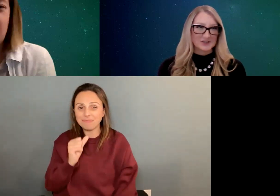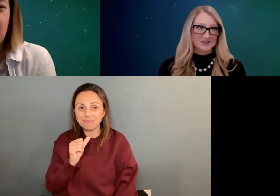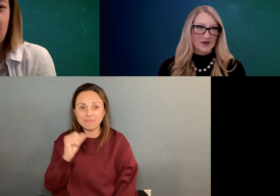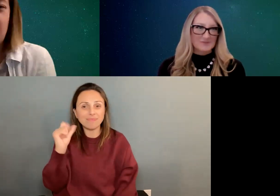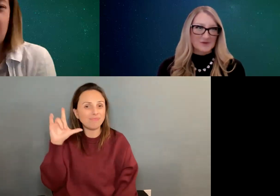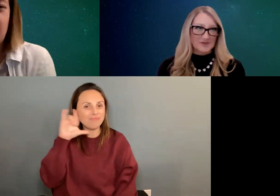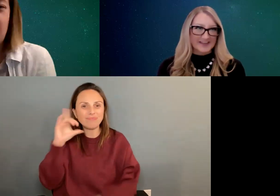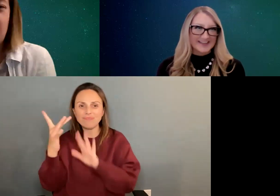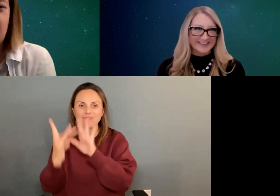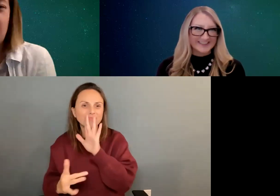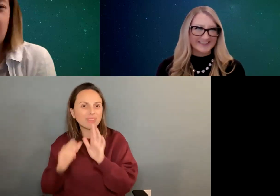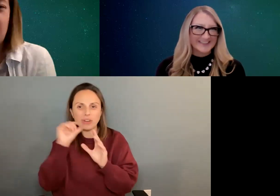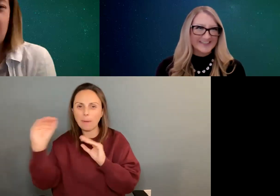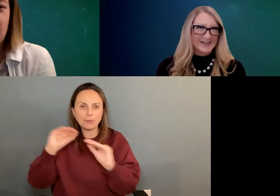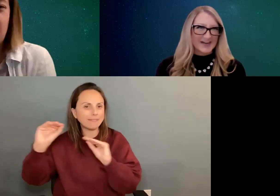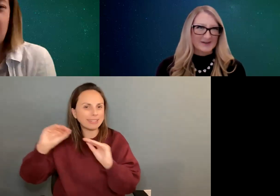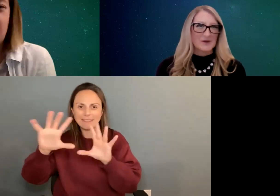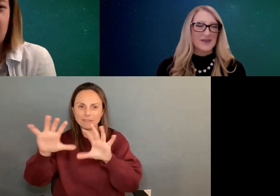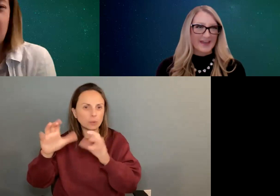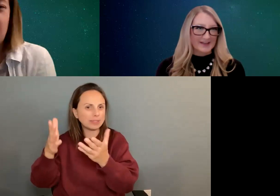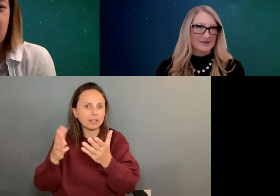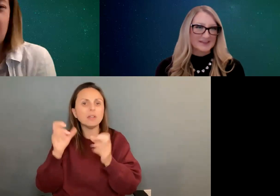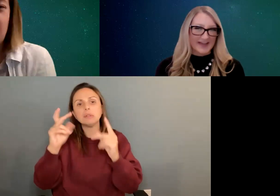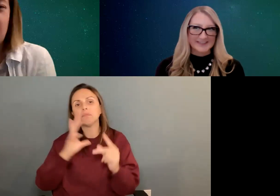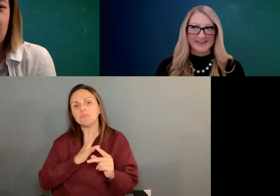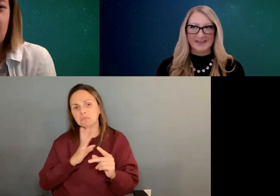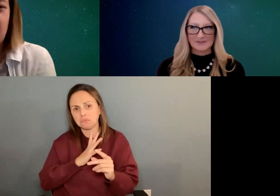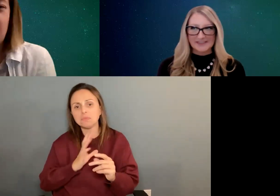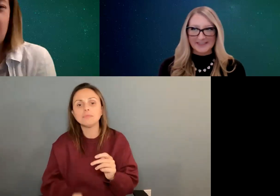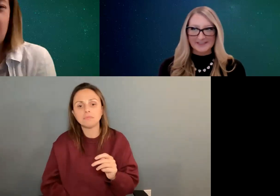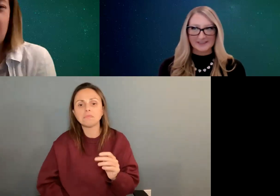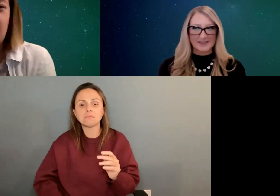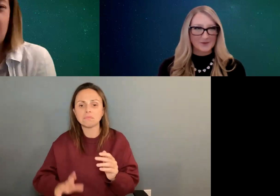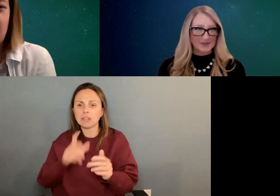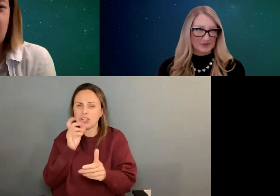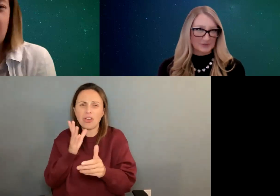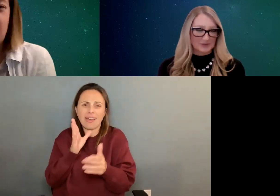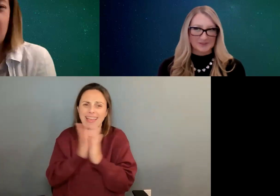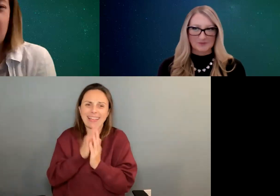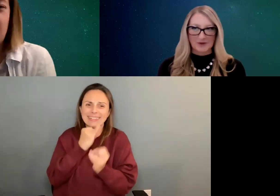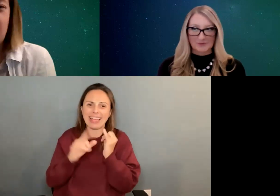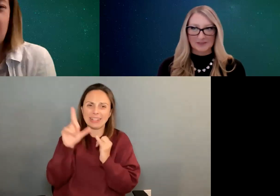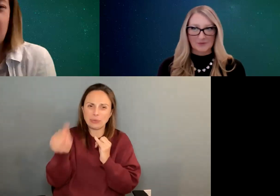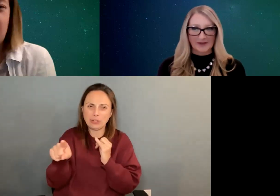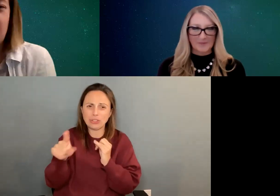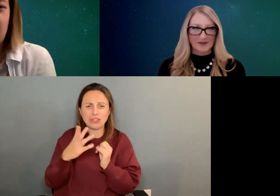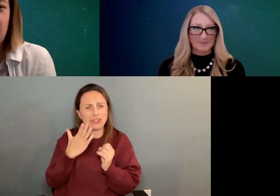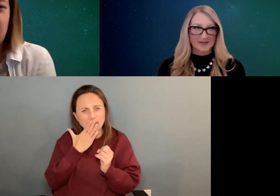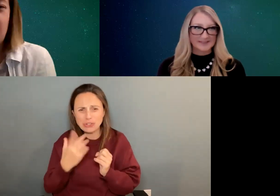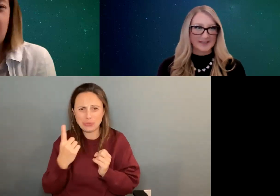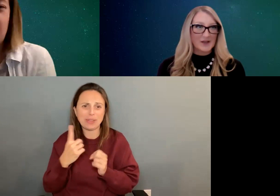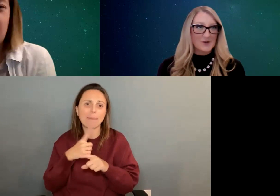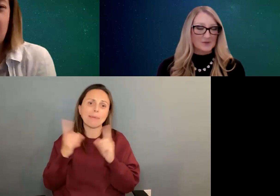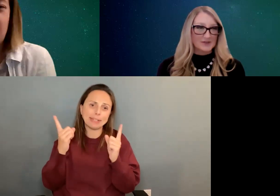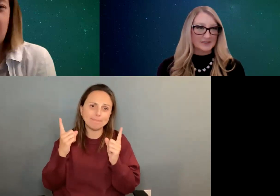looks like she's not moving. Okay, with that, we didn't get to the last question, which was a really great one,